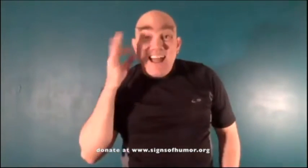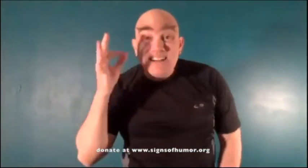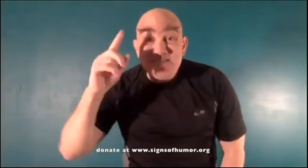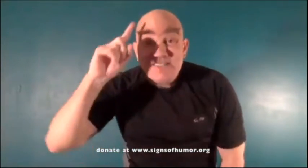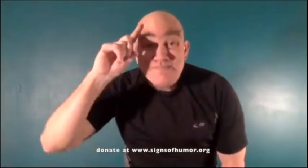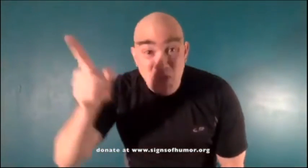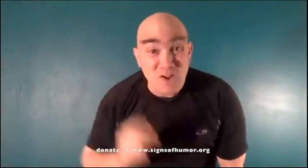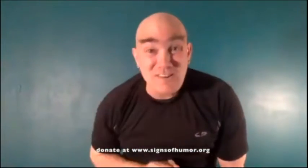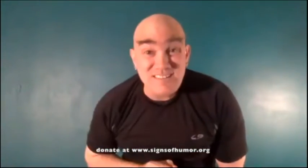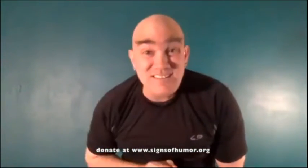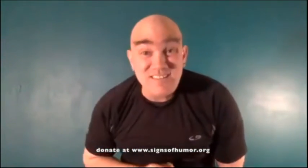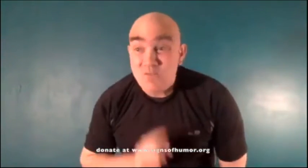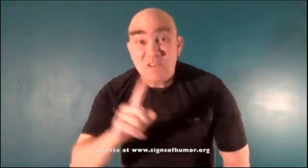realized how smart my cat was.